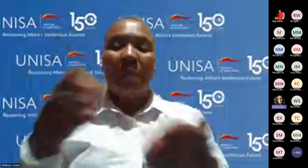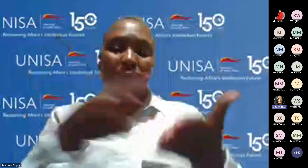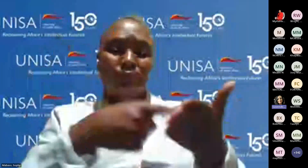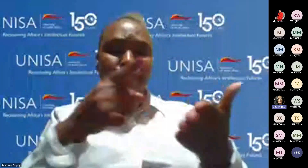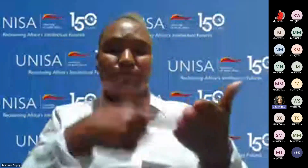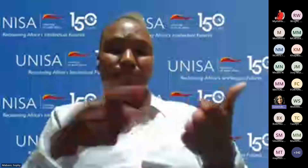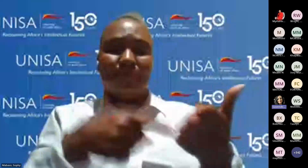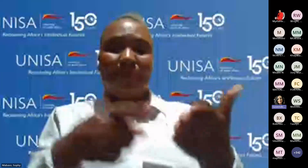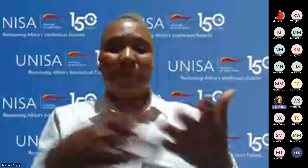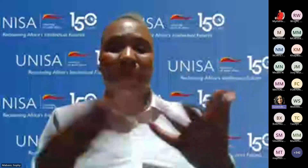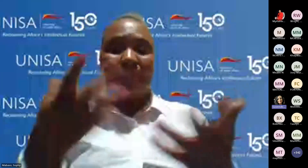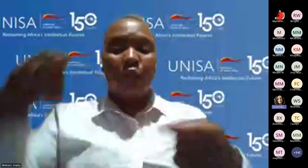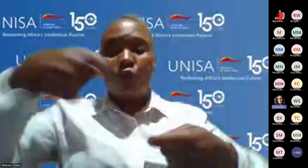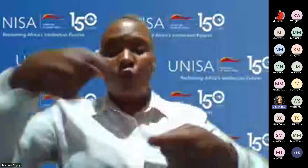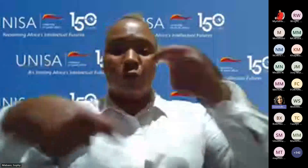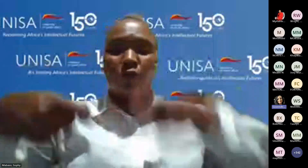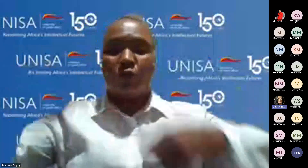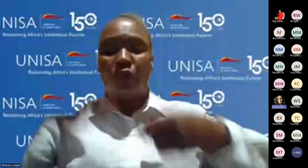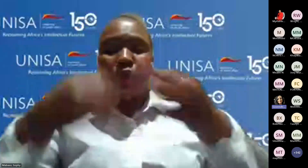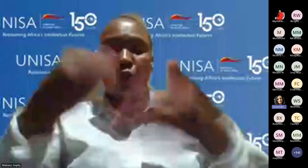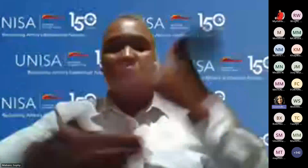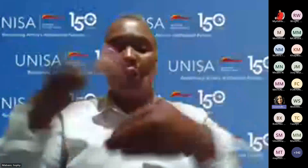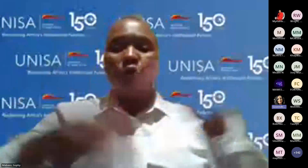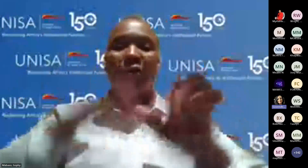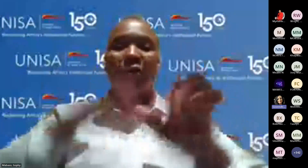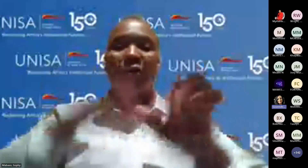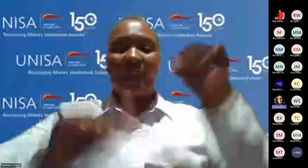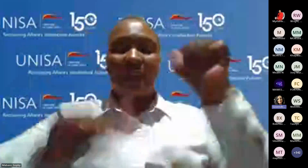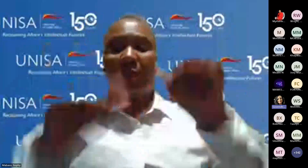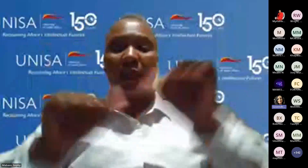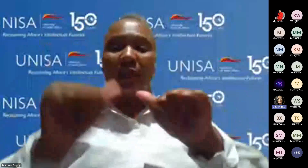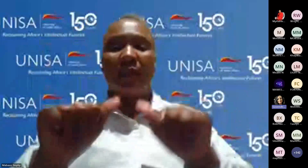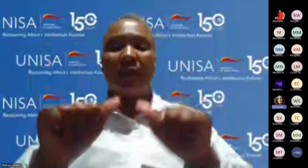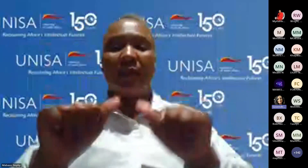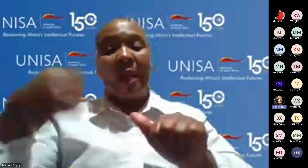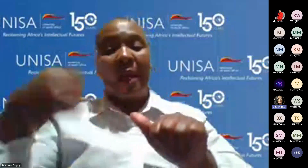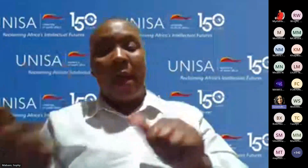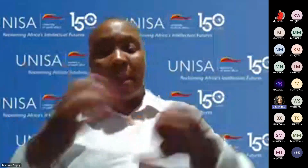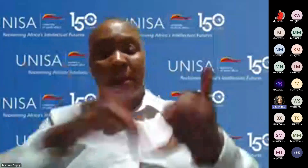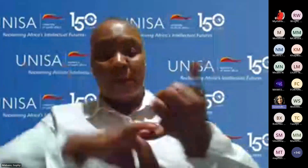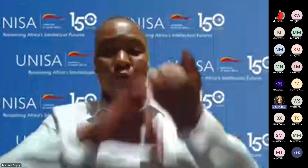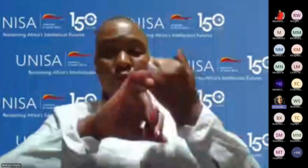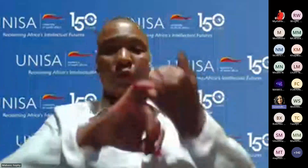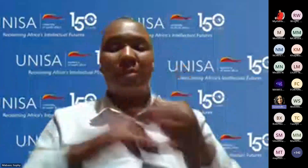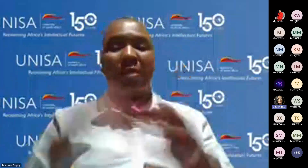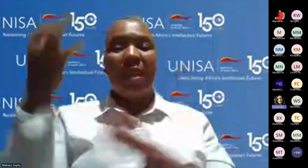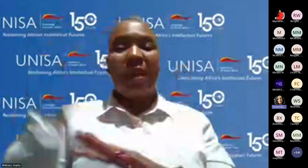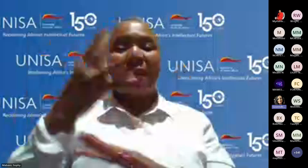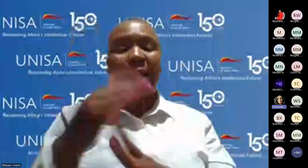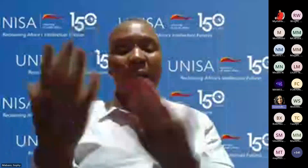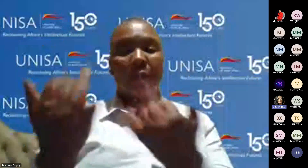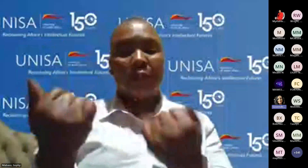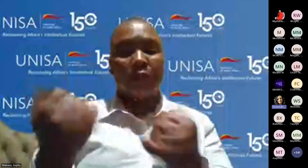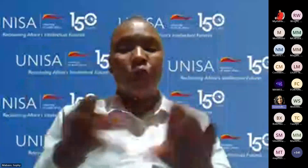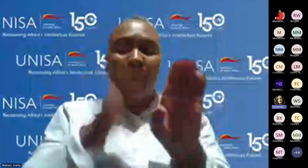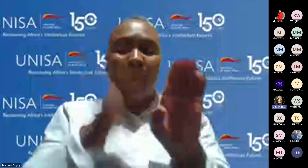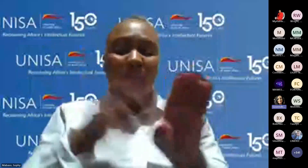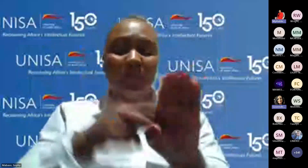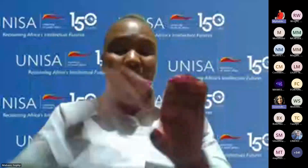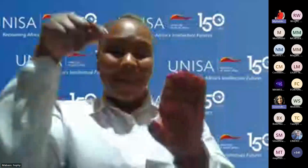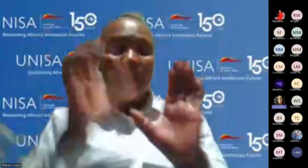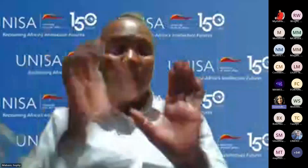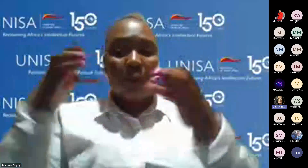and that will contribute to your continuous assessment. In other modules, the lecturer expects you all to participate in the